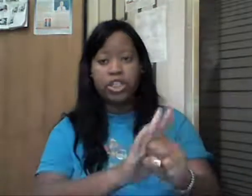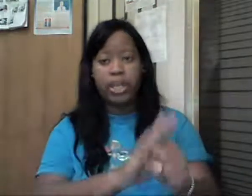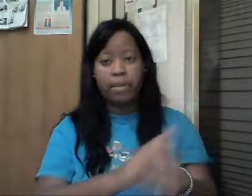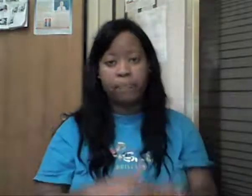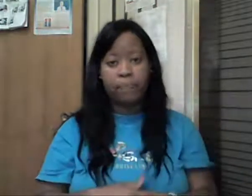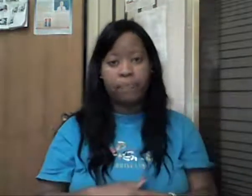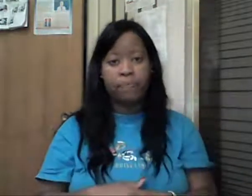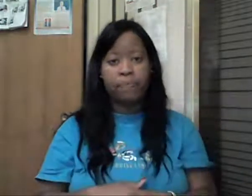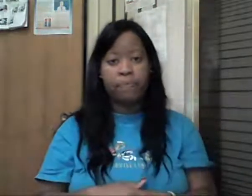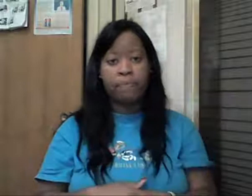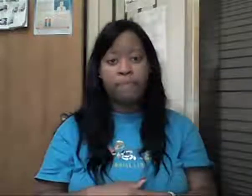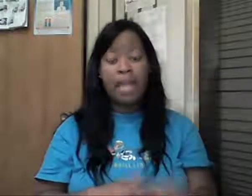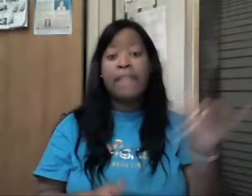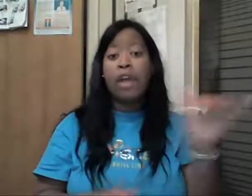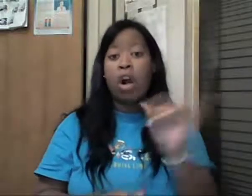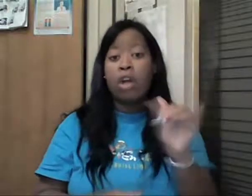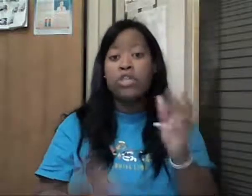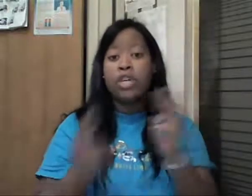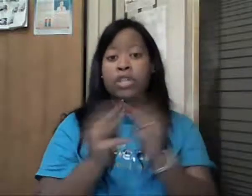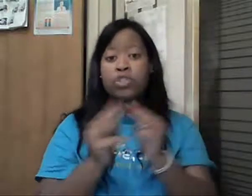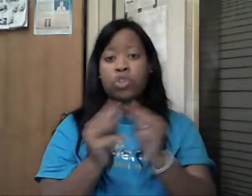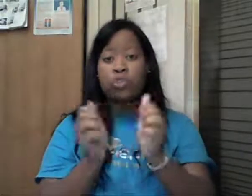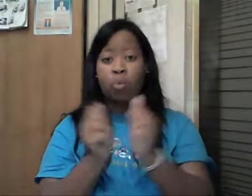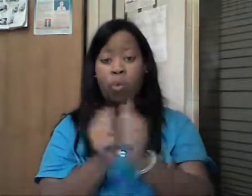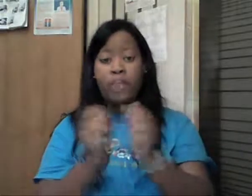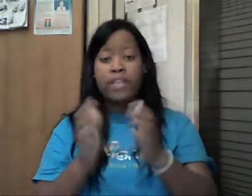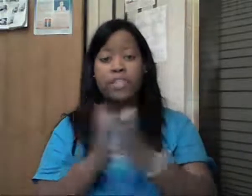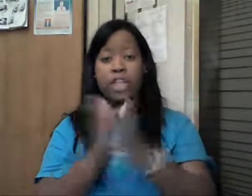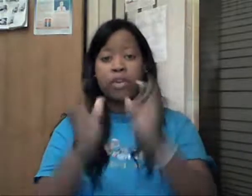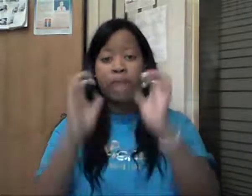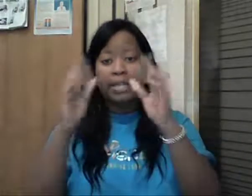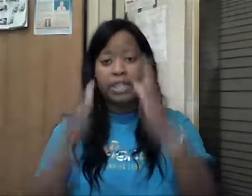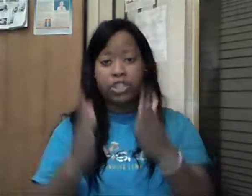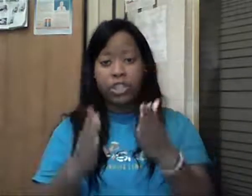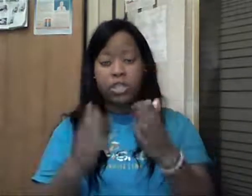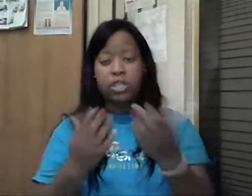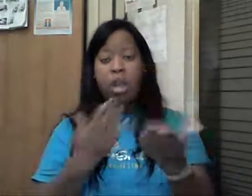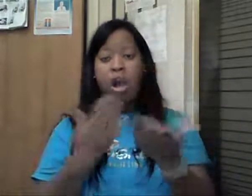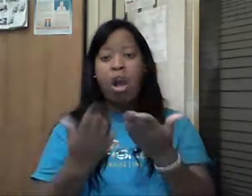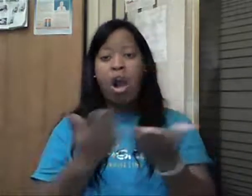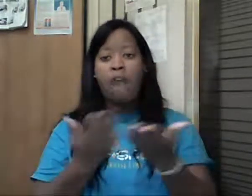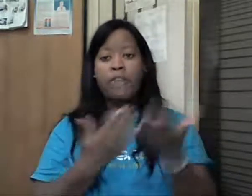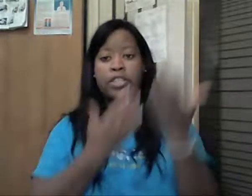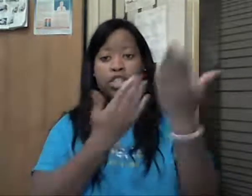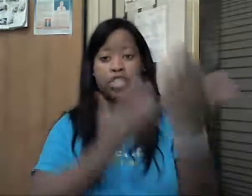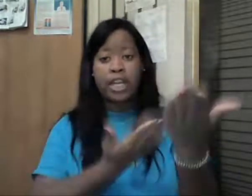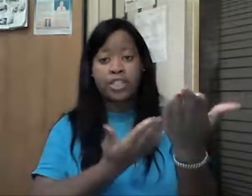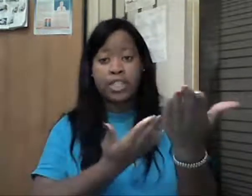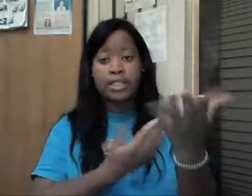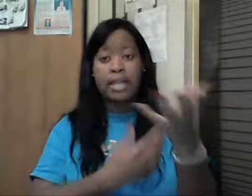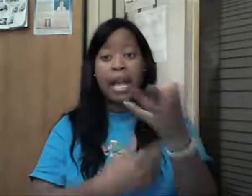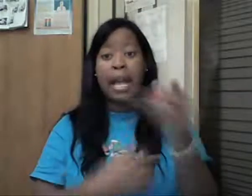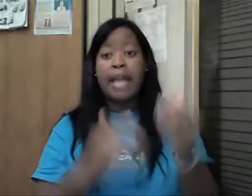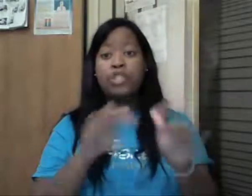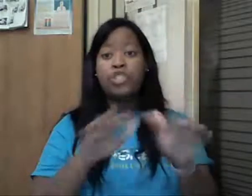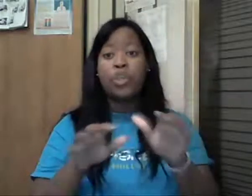in. They also consult with the general ed teachers, offering suggestions and